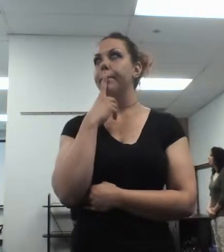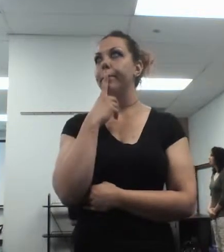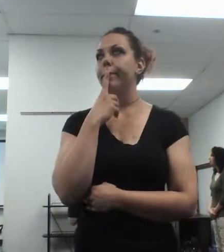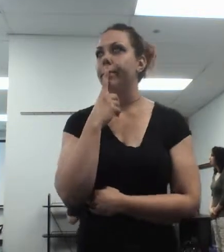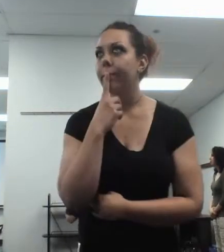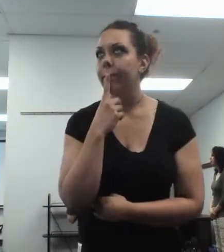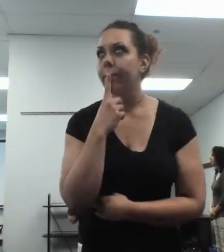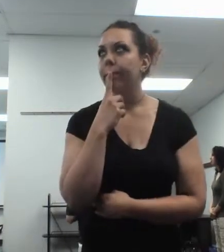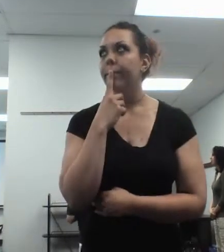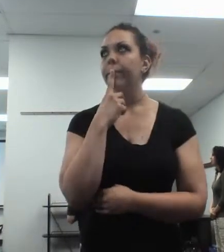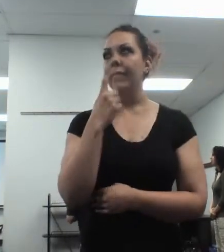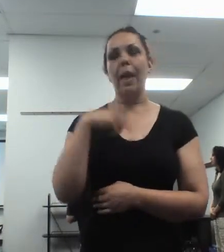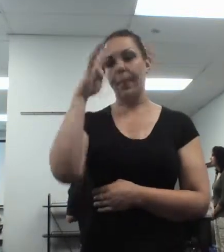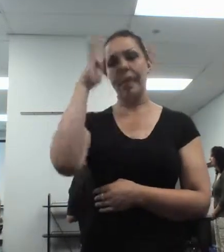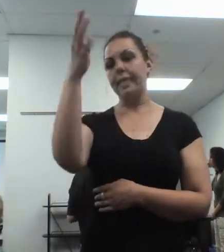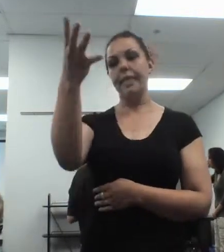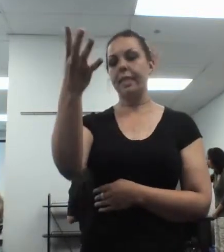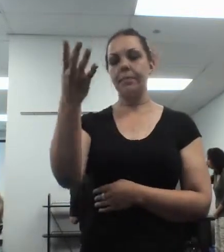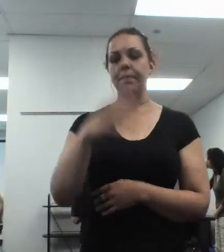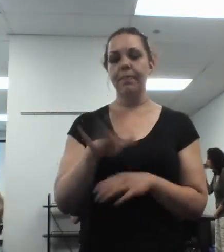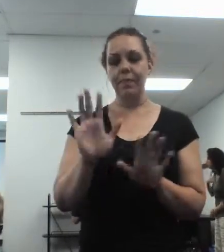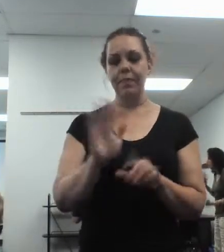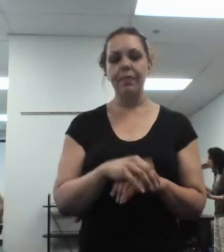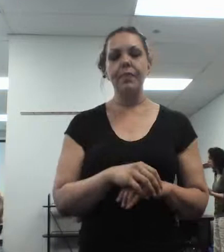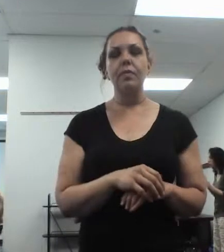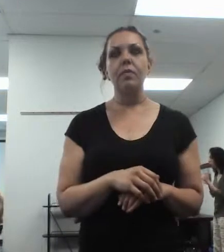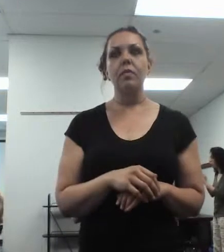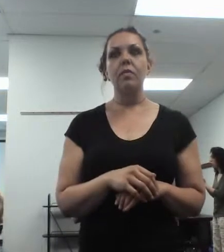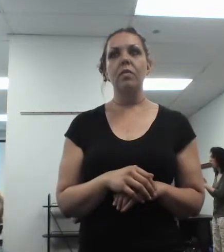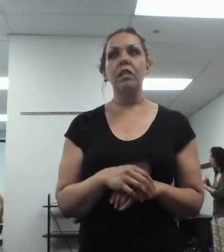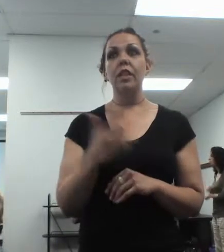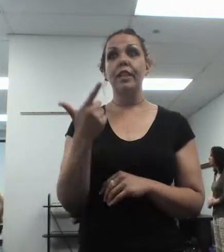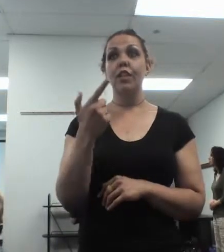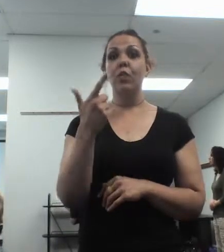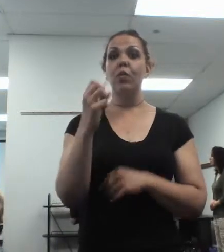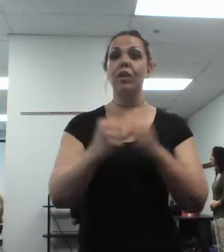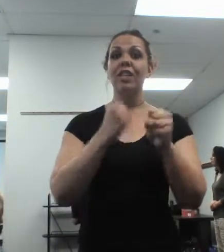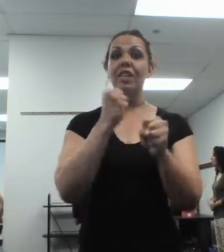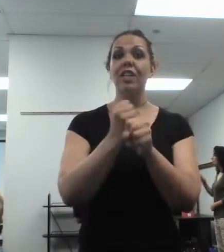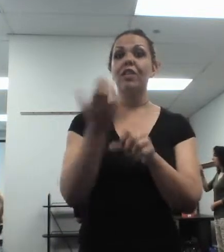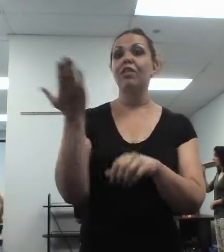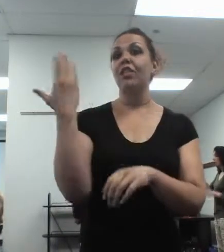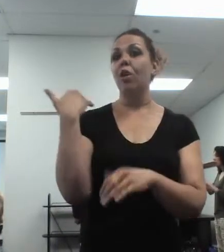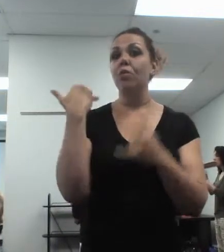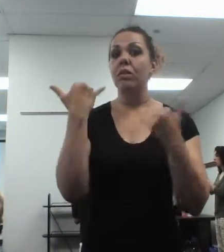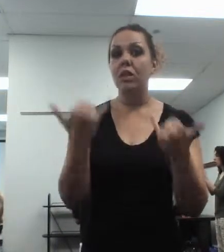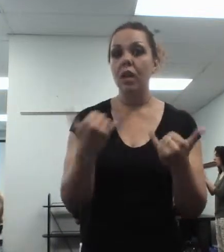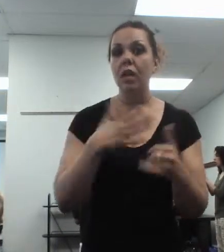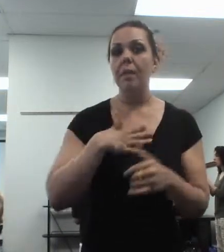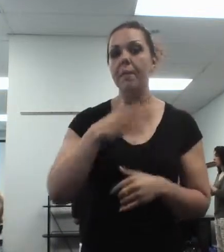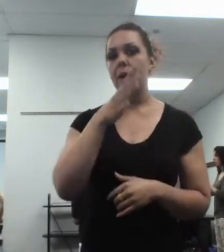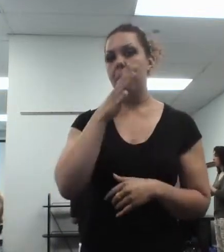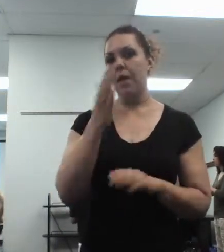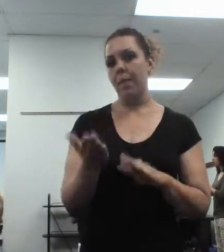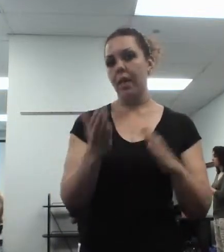I'm making this up, so just go with it. 21 years ago today, my mother passed away, and it